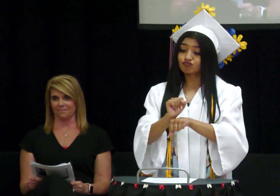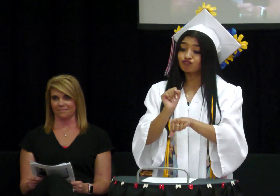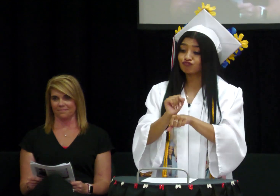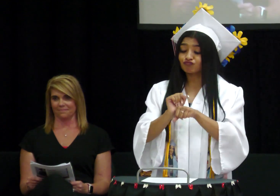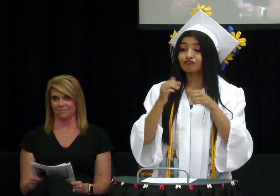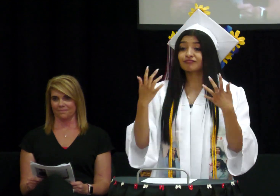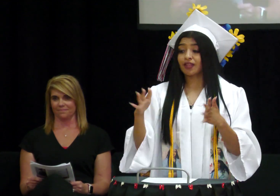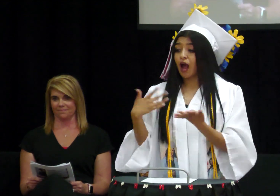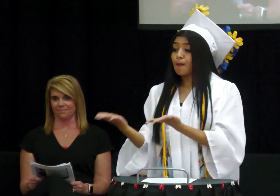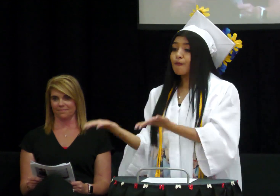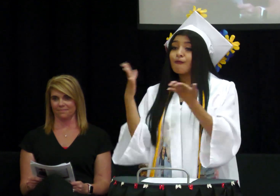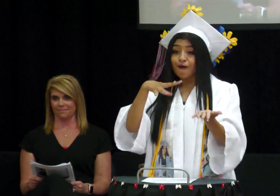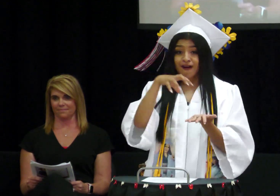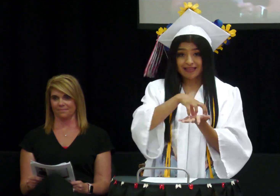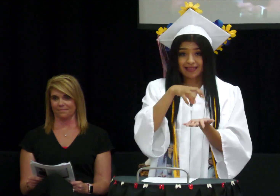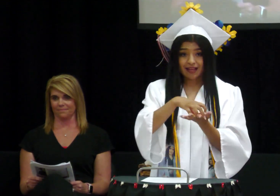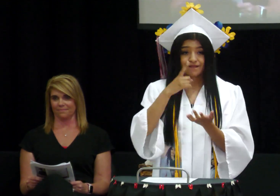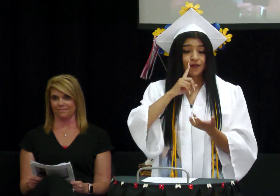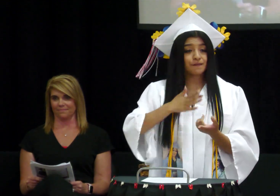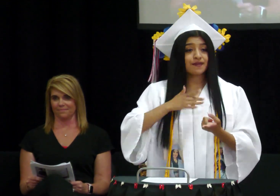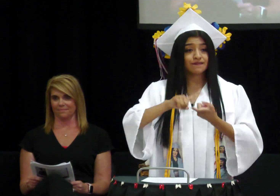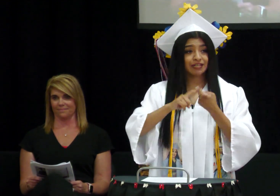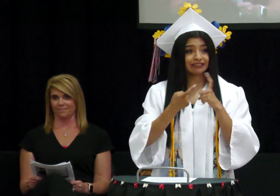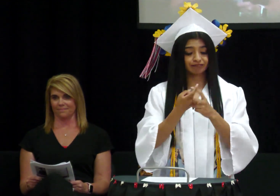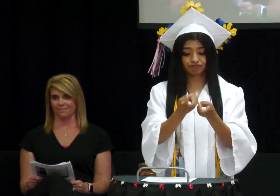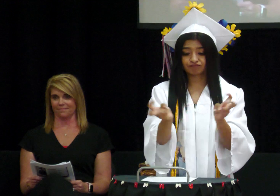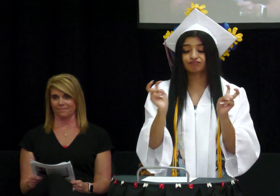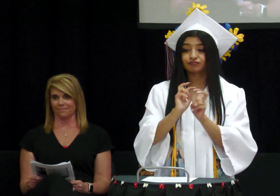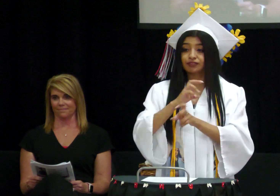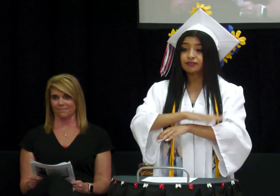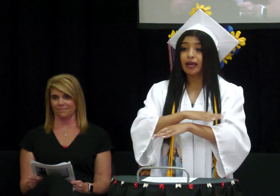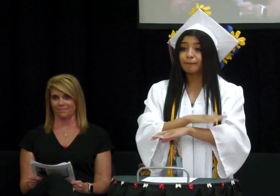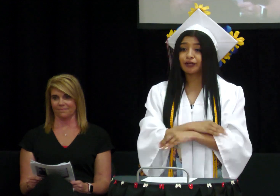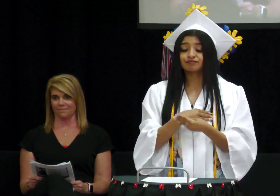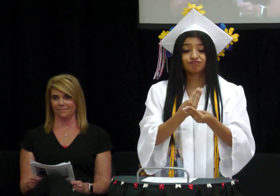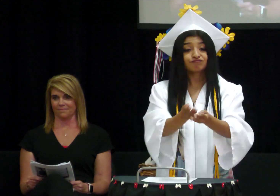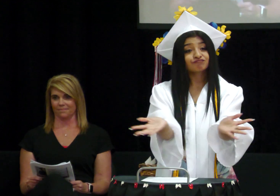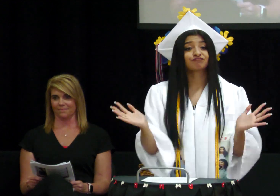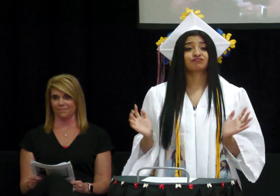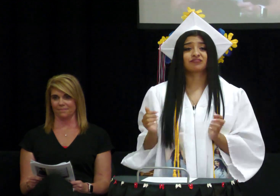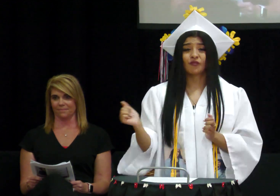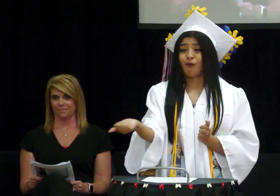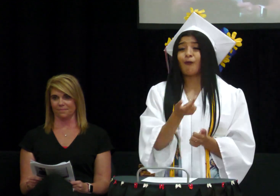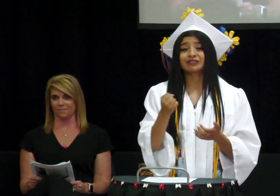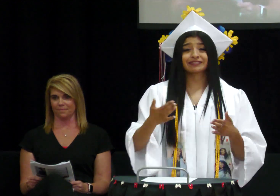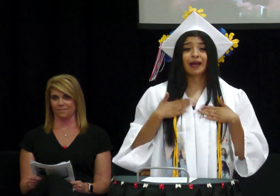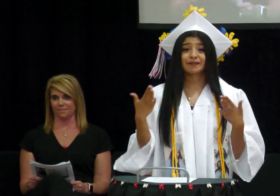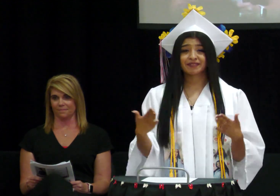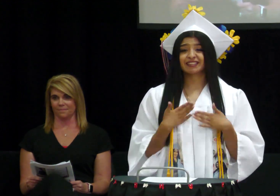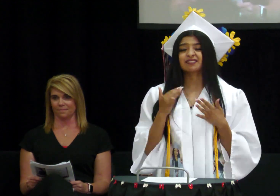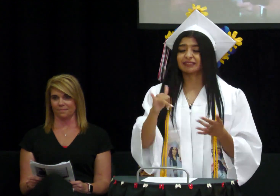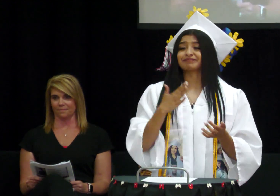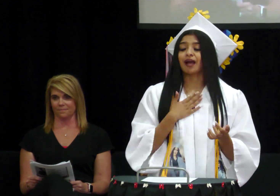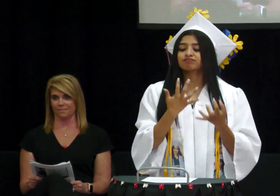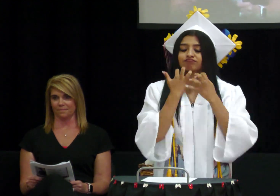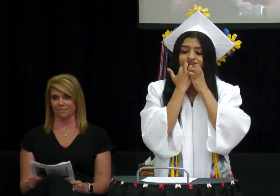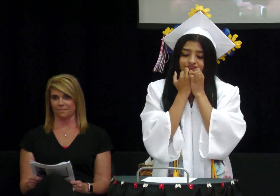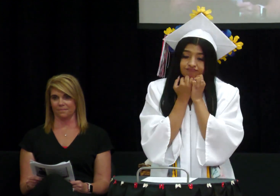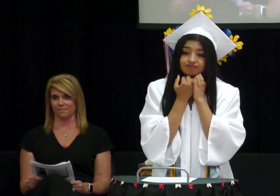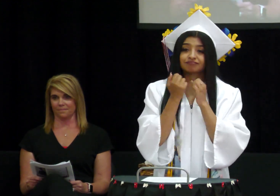Cakes. And I brought some cupcakes here for my friends. We all sat down at the table, enjoyed them. Everyone was so happy.